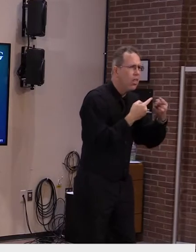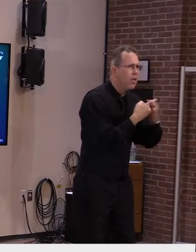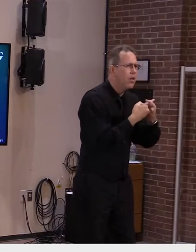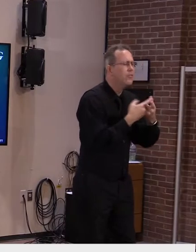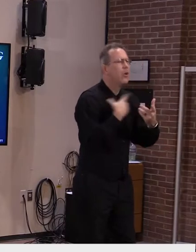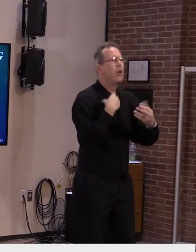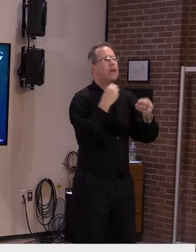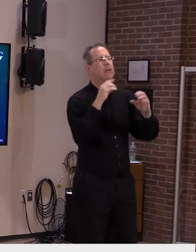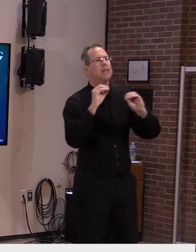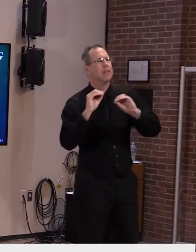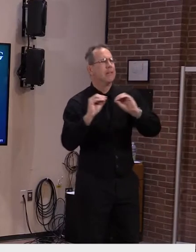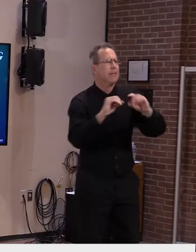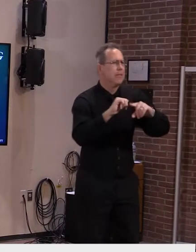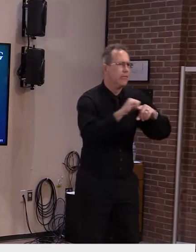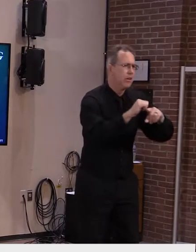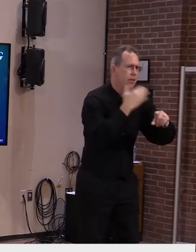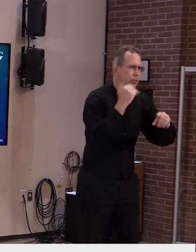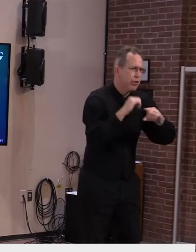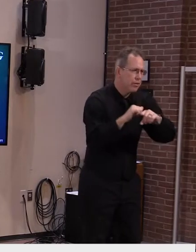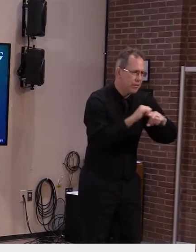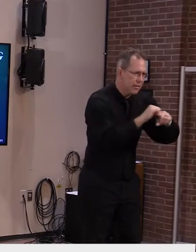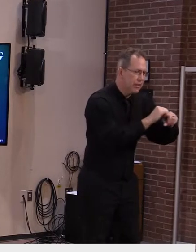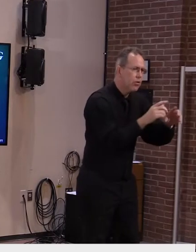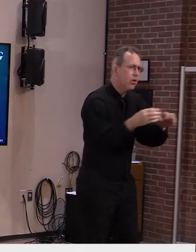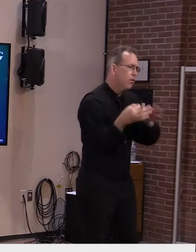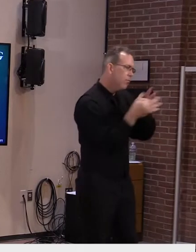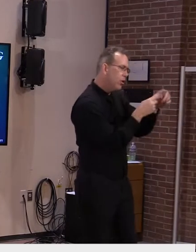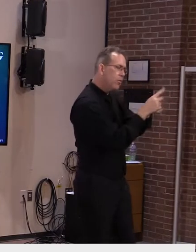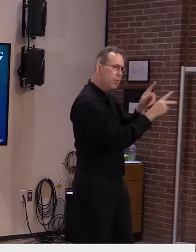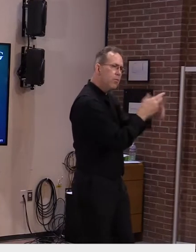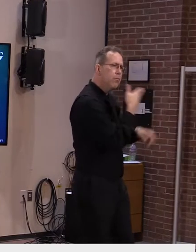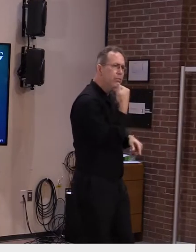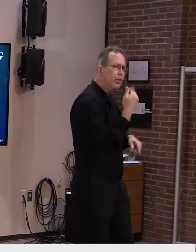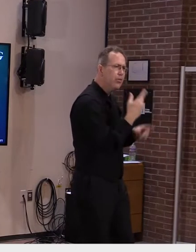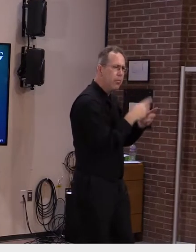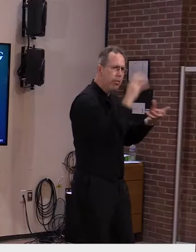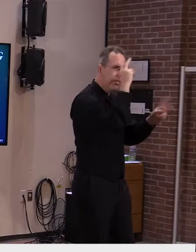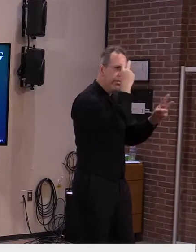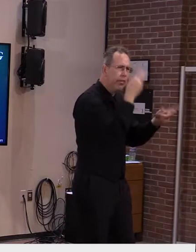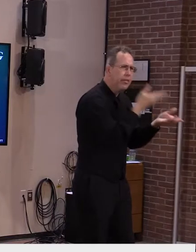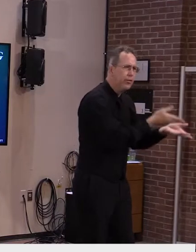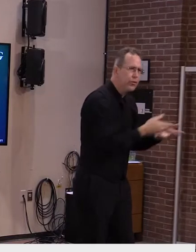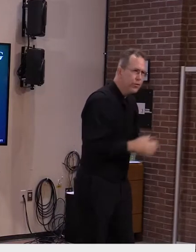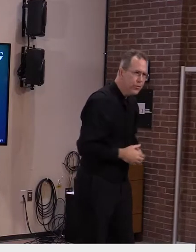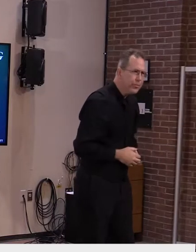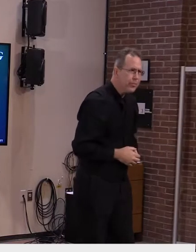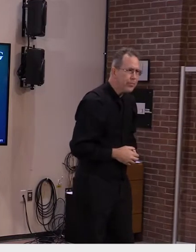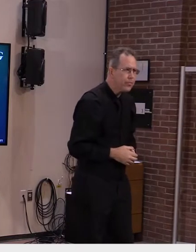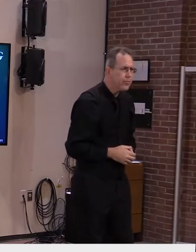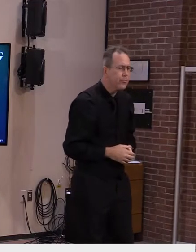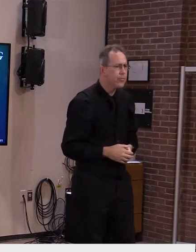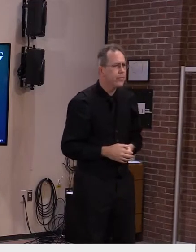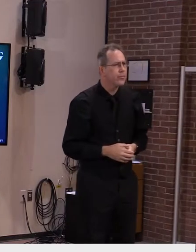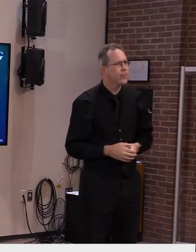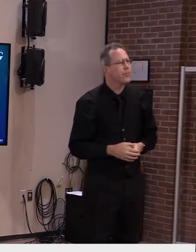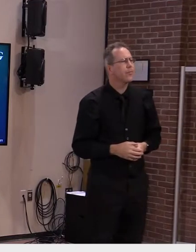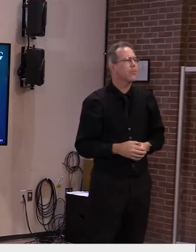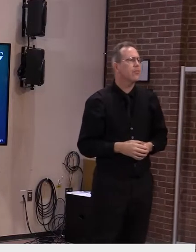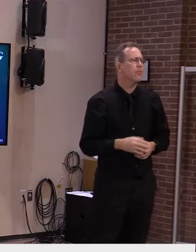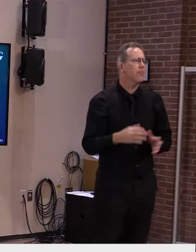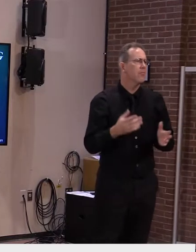on the new site technology to those working at these